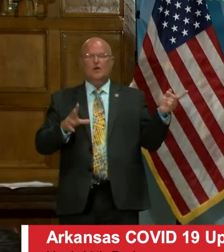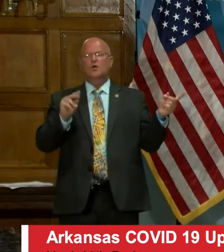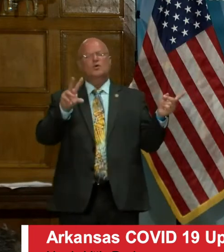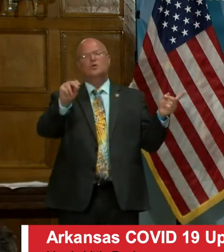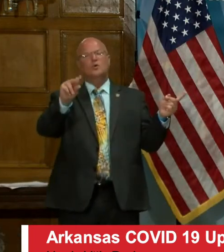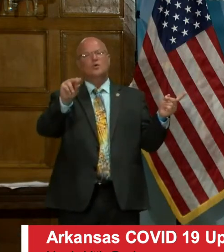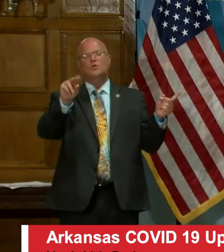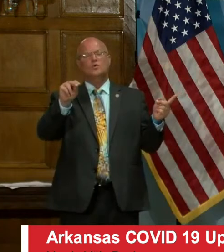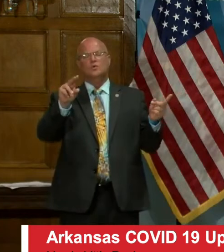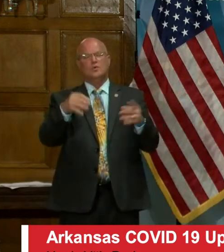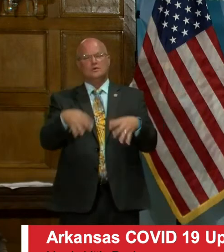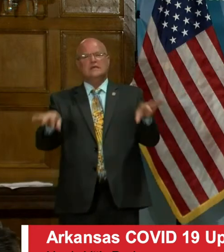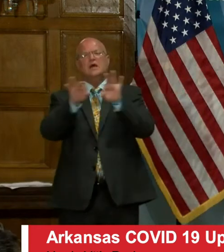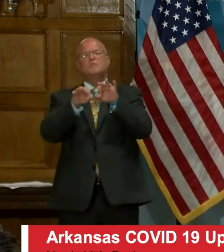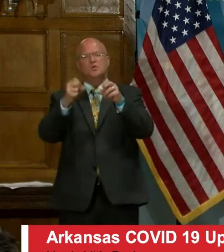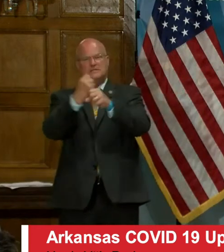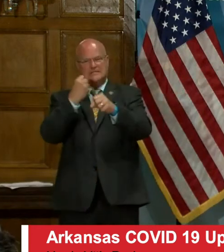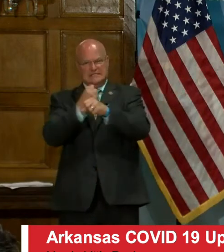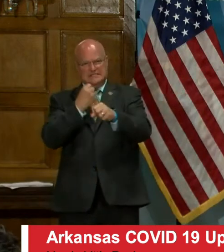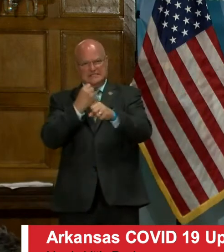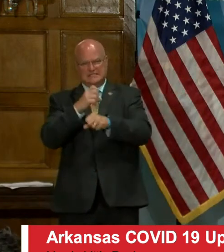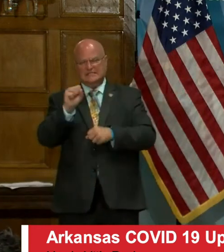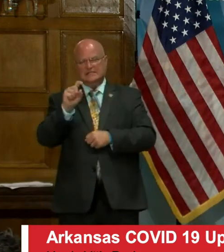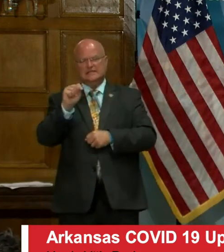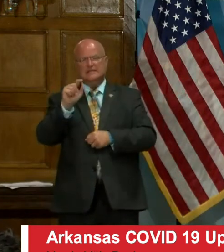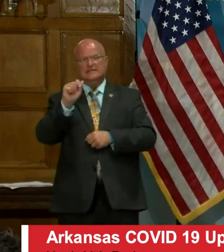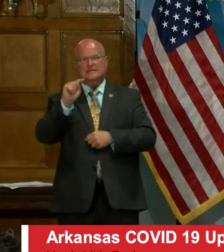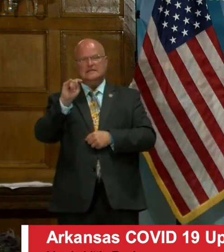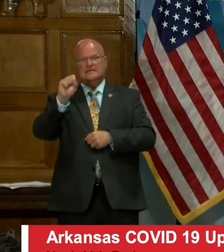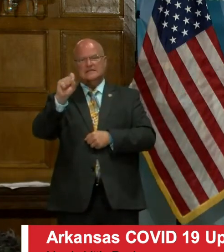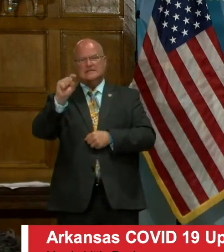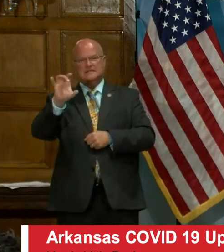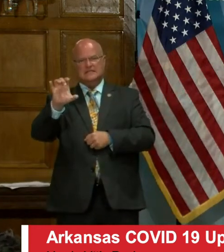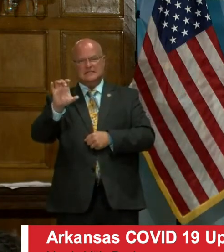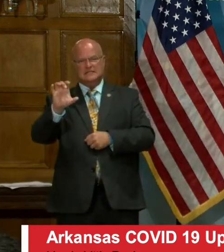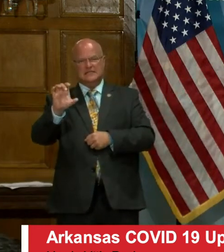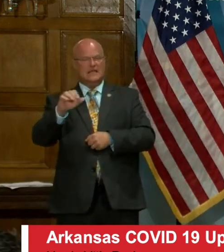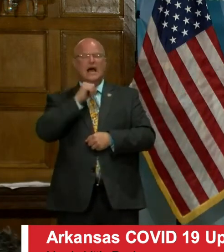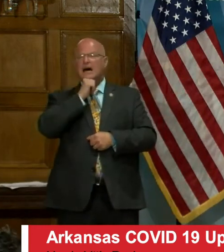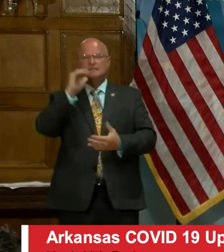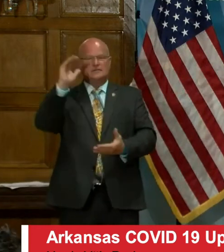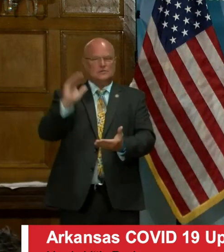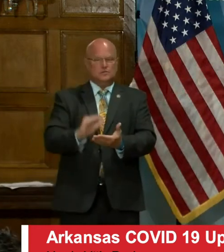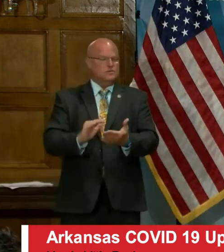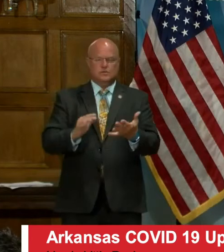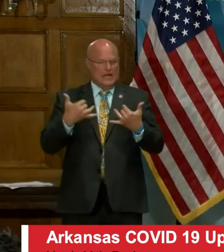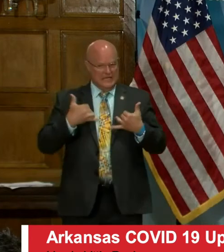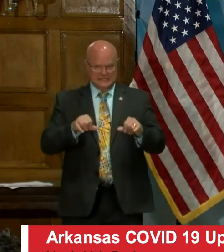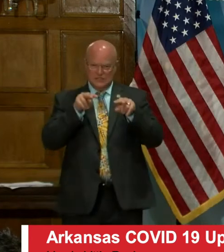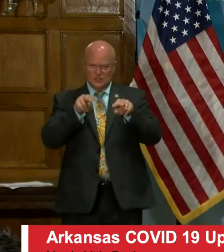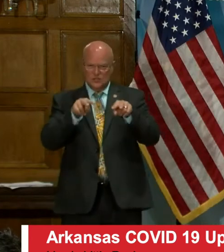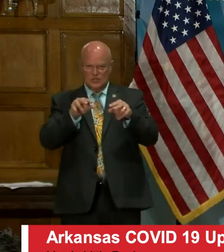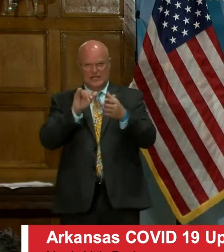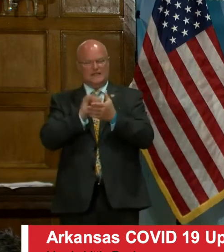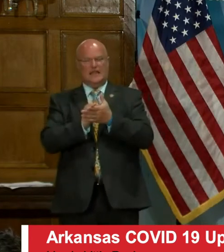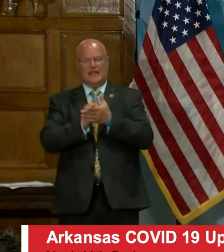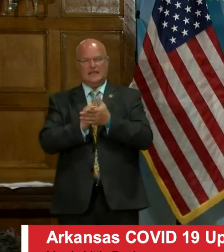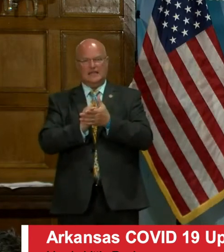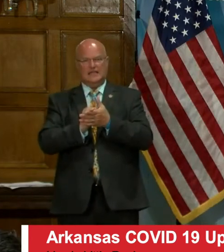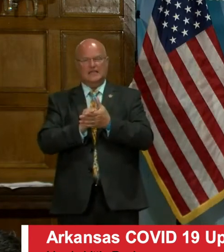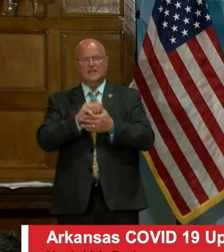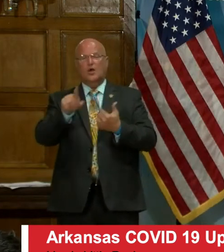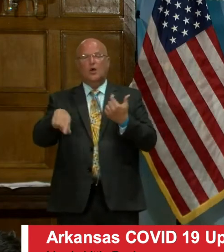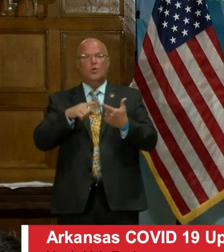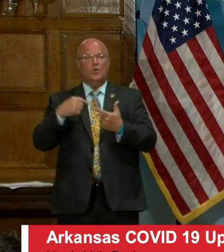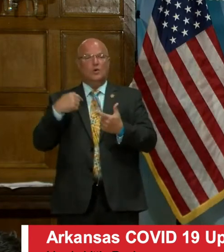no. It's a very, very important statistic, and I didn't diminish it at all. I still look at that. It's